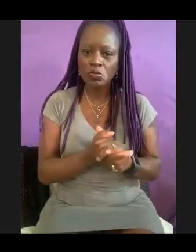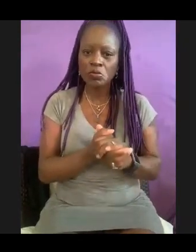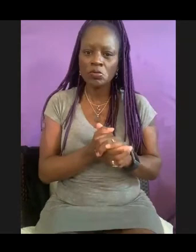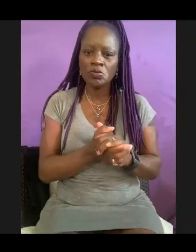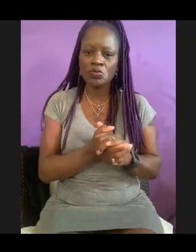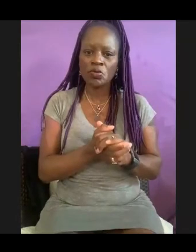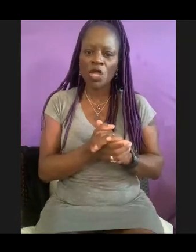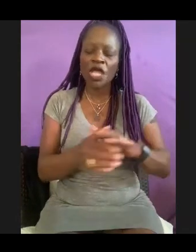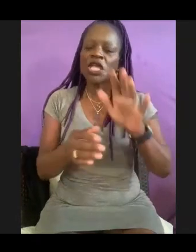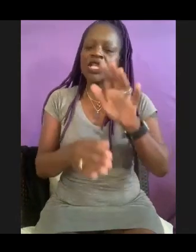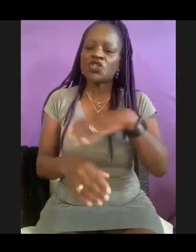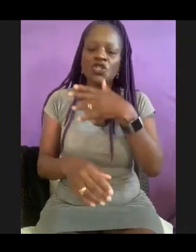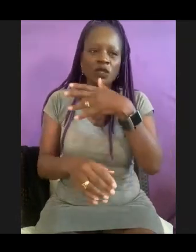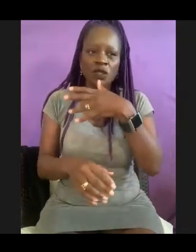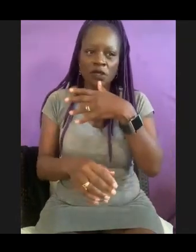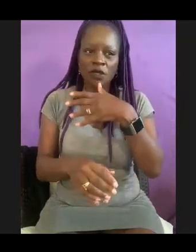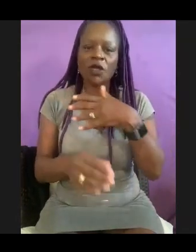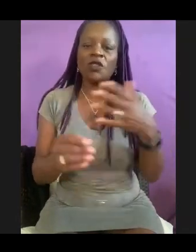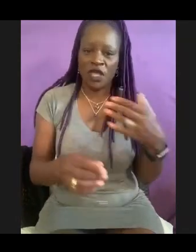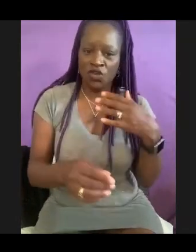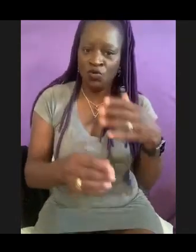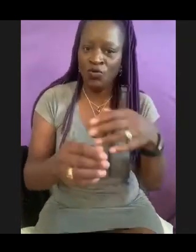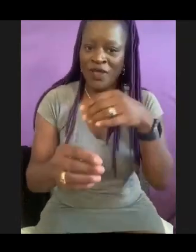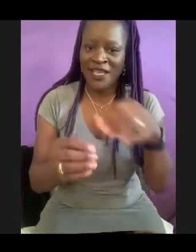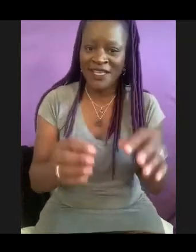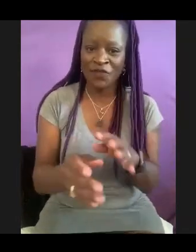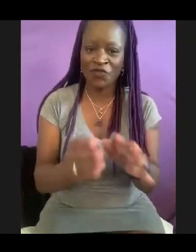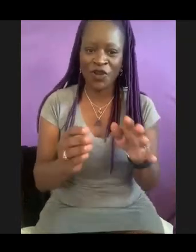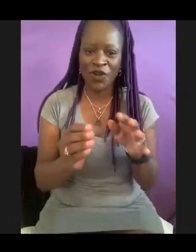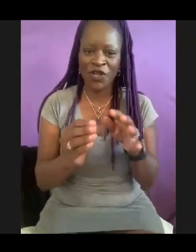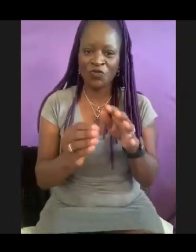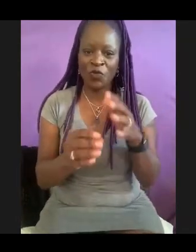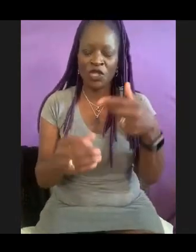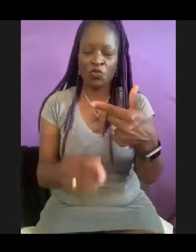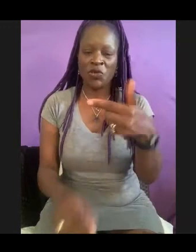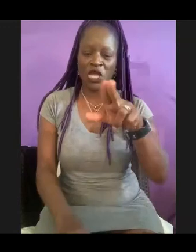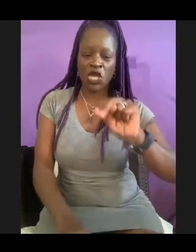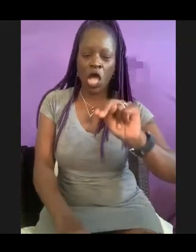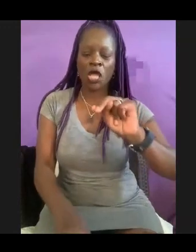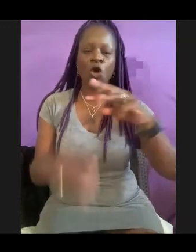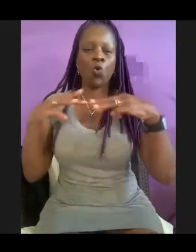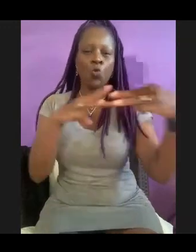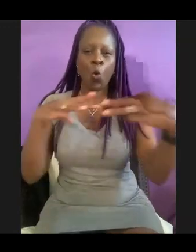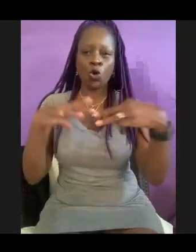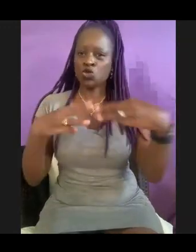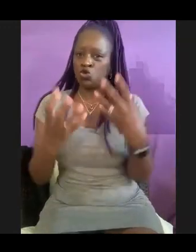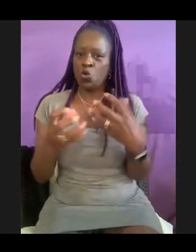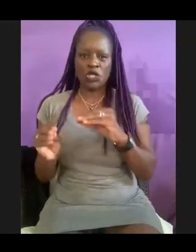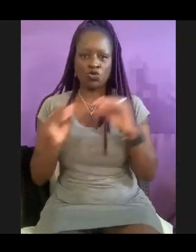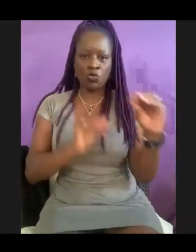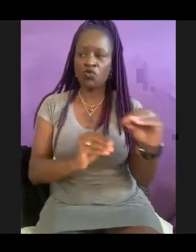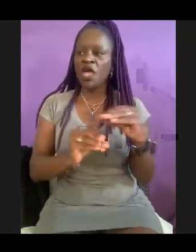She explains that although she could teach other children how to